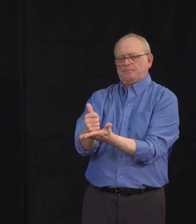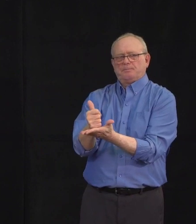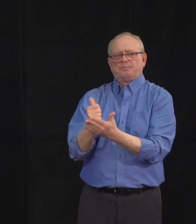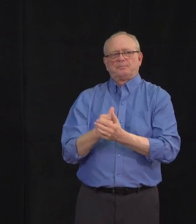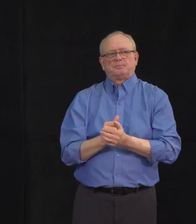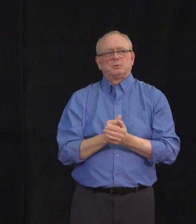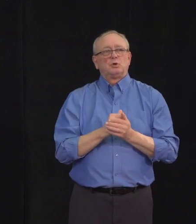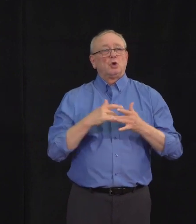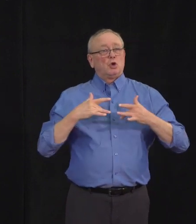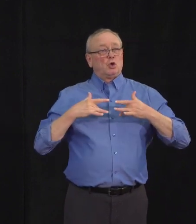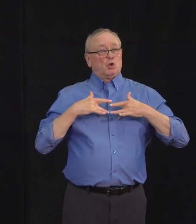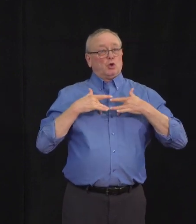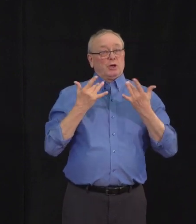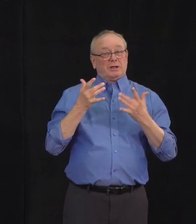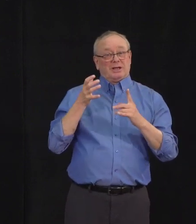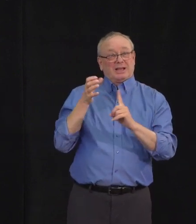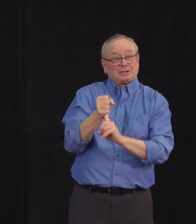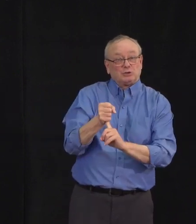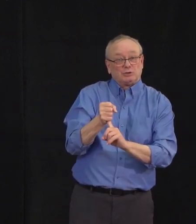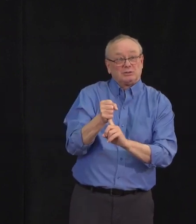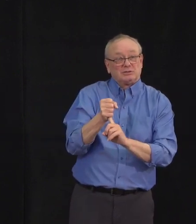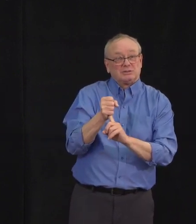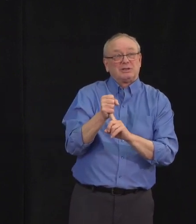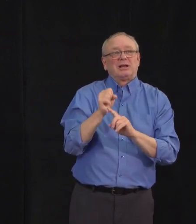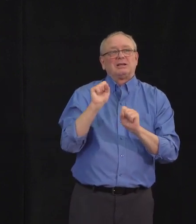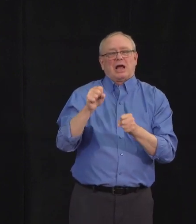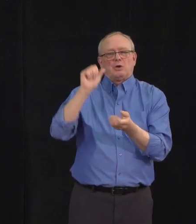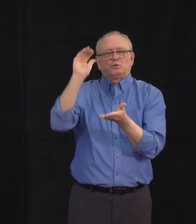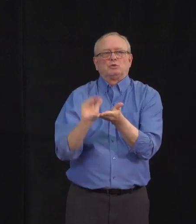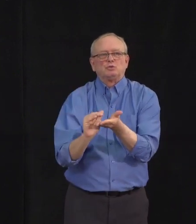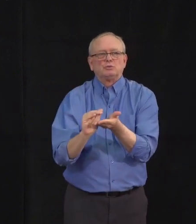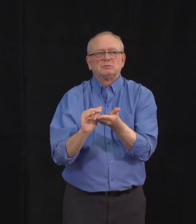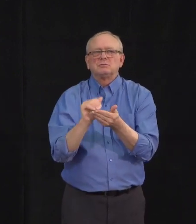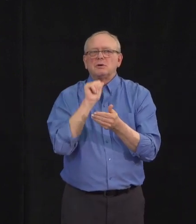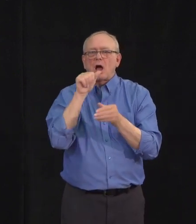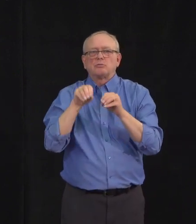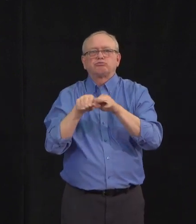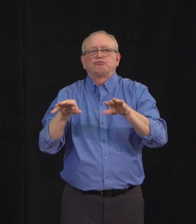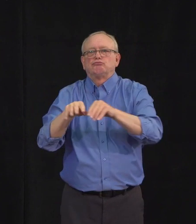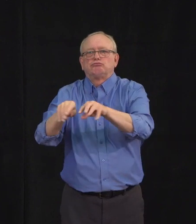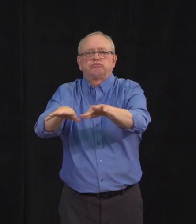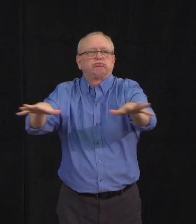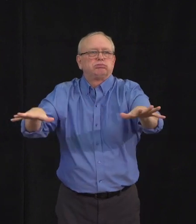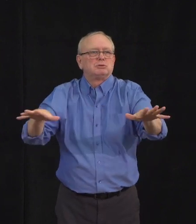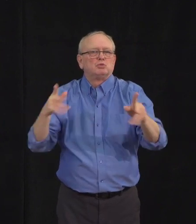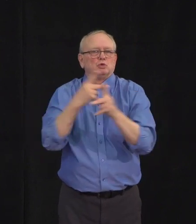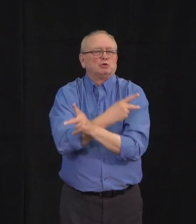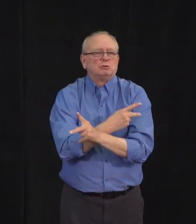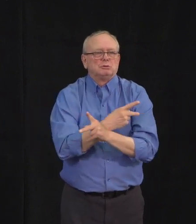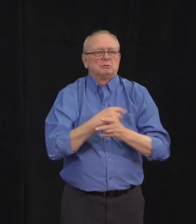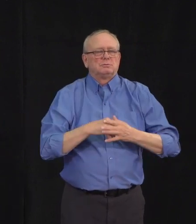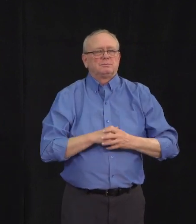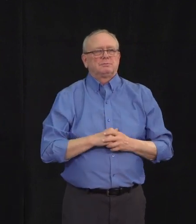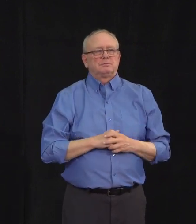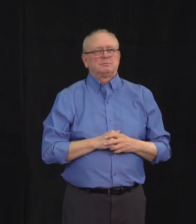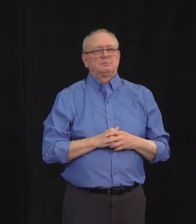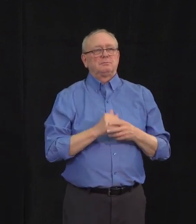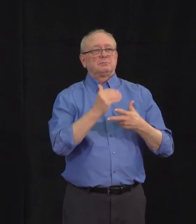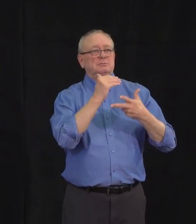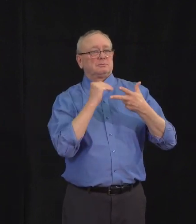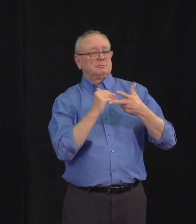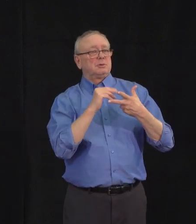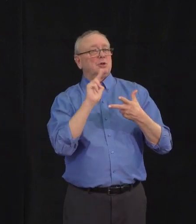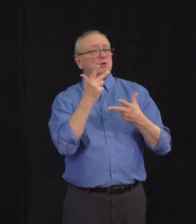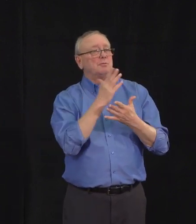small numbers of cases from becoming larger. Finally, the third element is outbreak management, the actions we